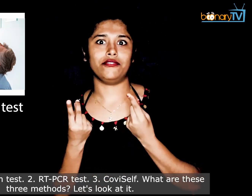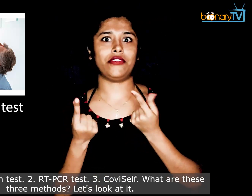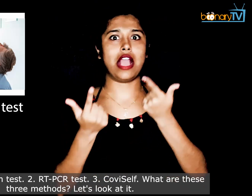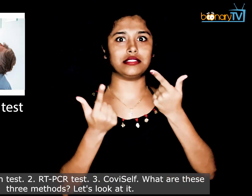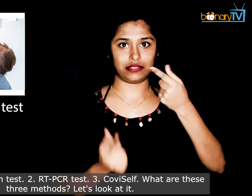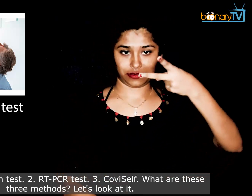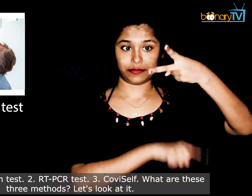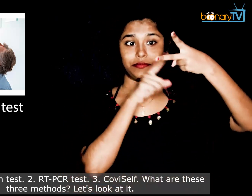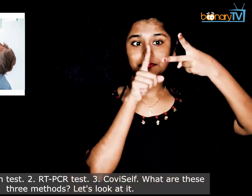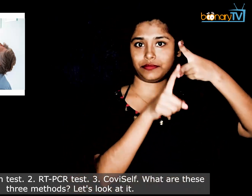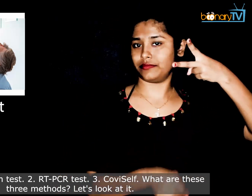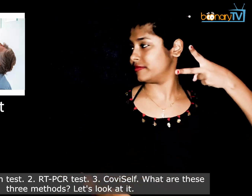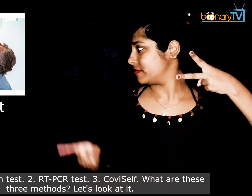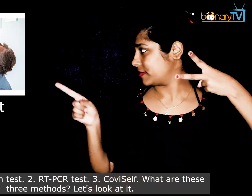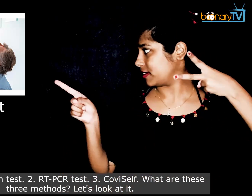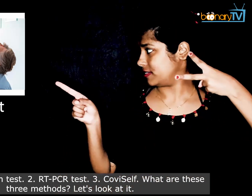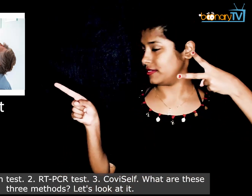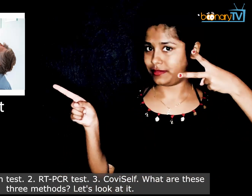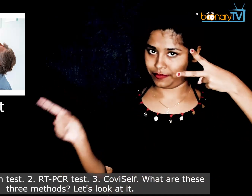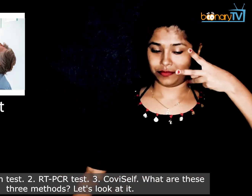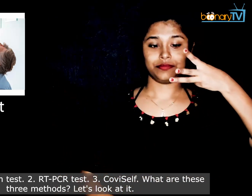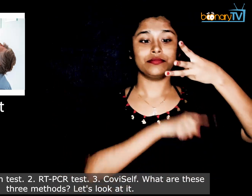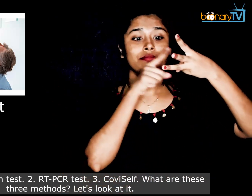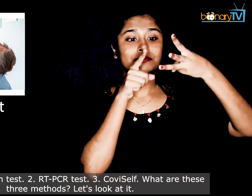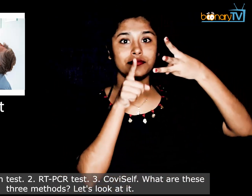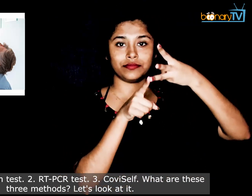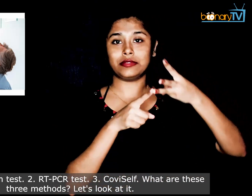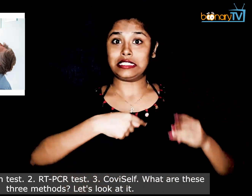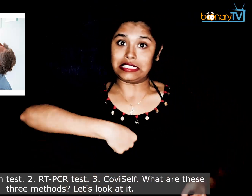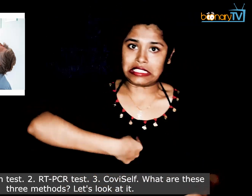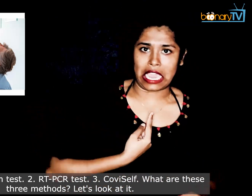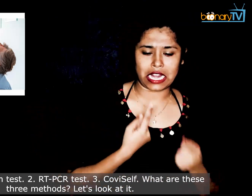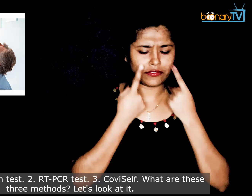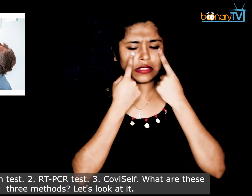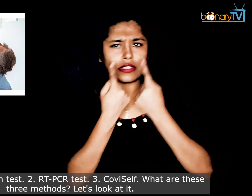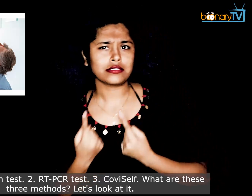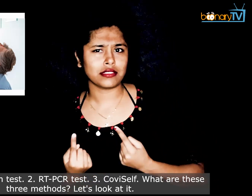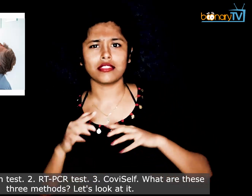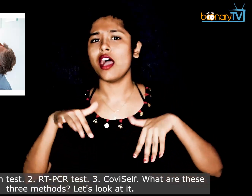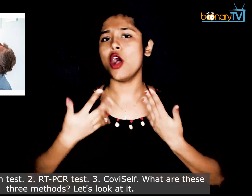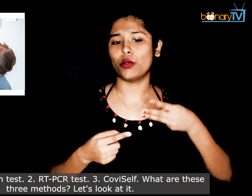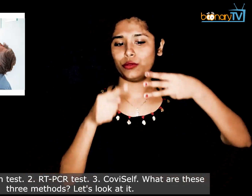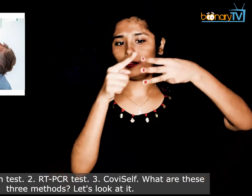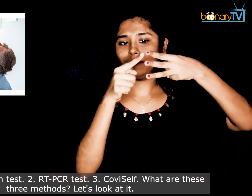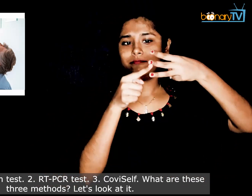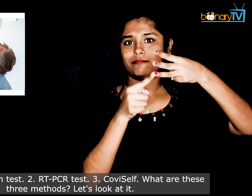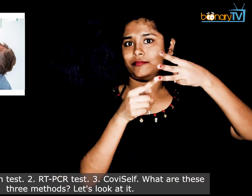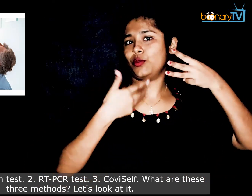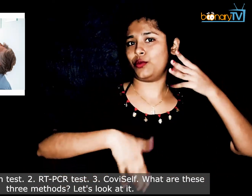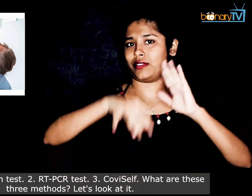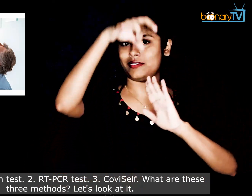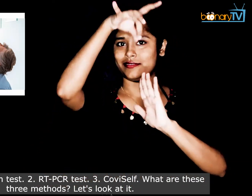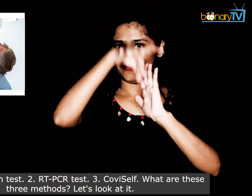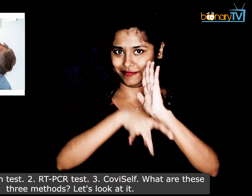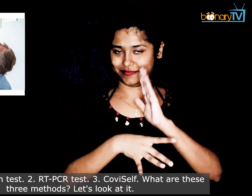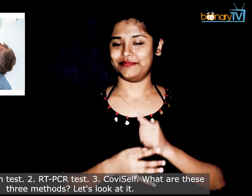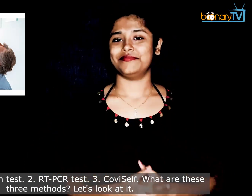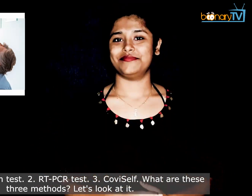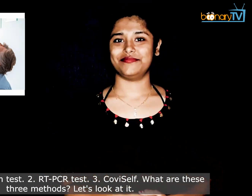Antigen Test 2. RT-PCR Test 3. Covy Cells What are these three methods? Let's look